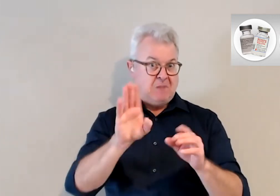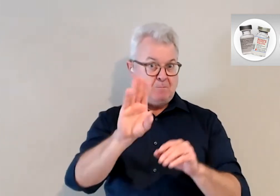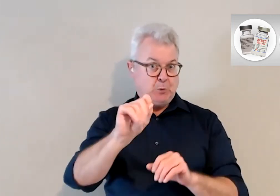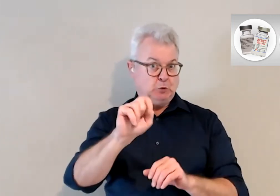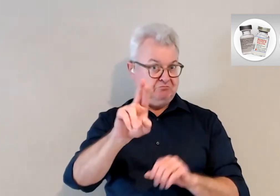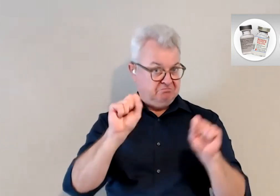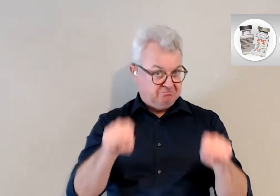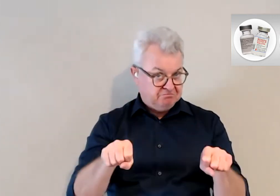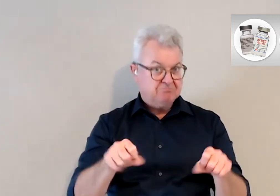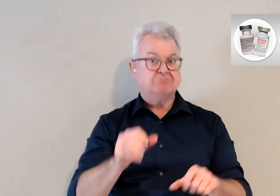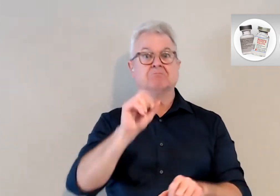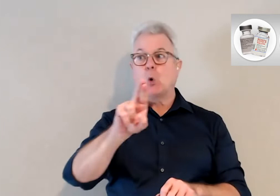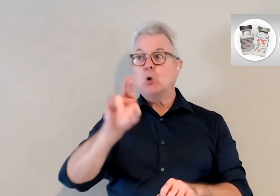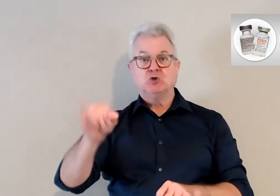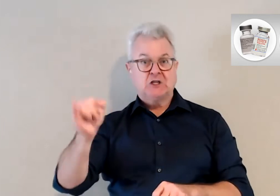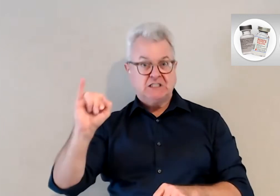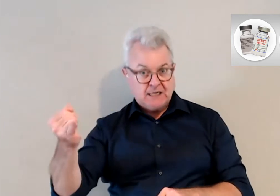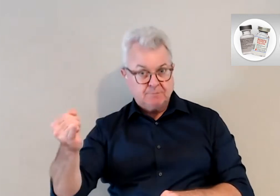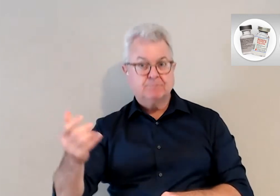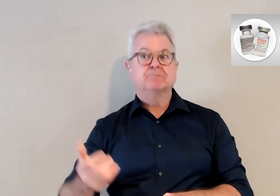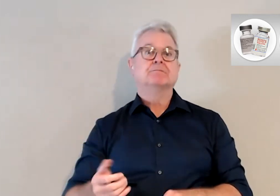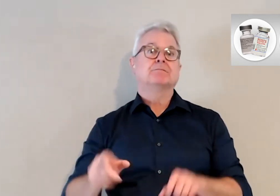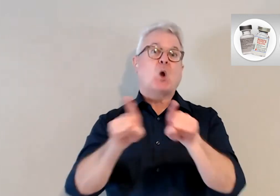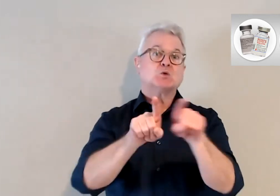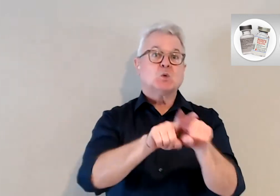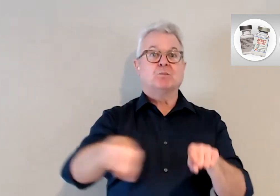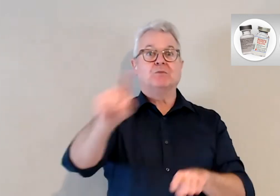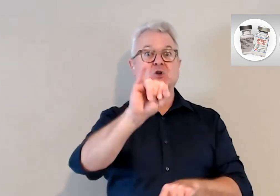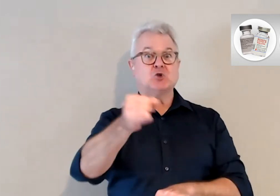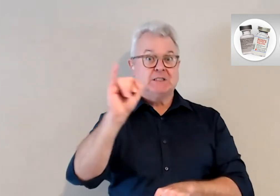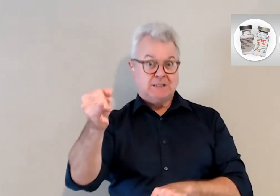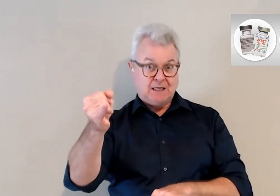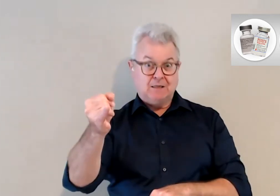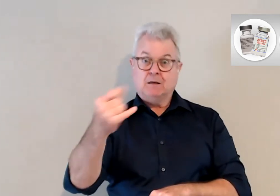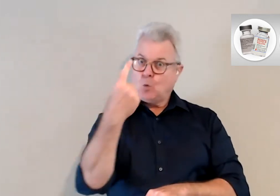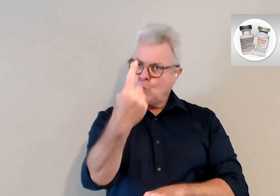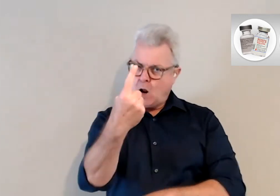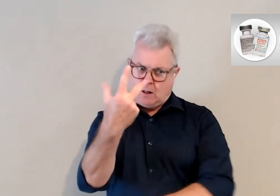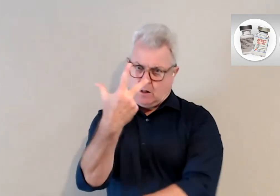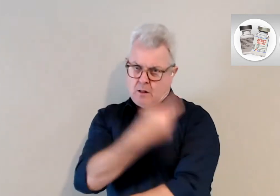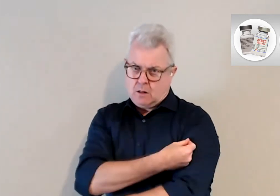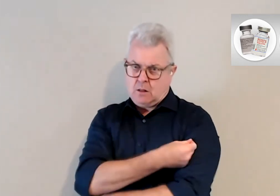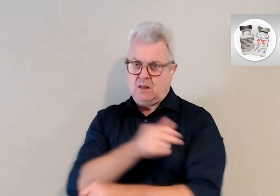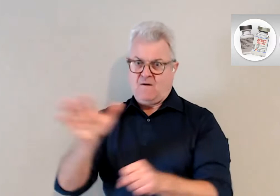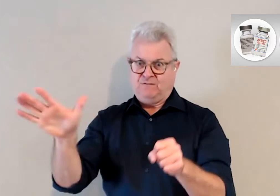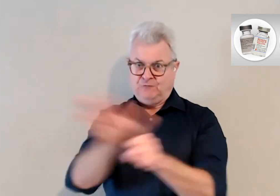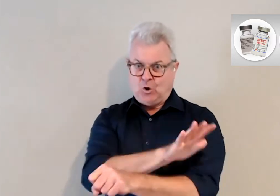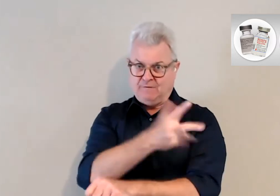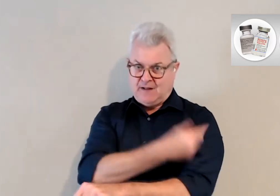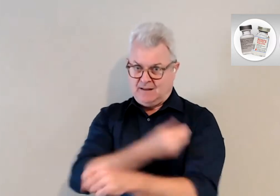can, even though you had a Pfizer vaccine for first and second shot, as well as a Johnson Johnson single shot, you can also get